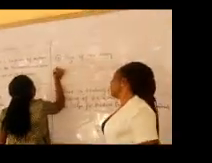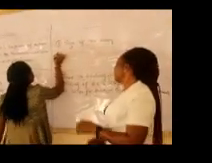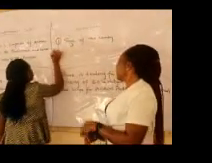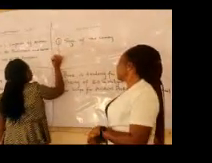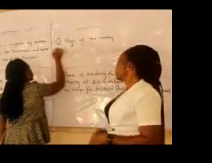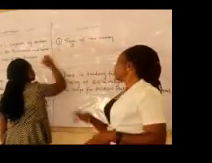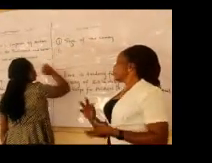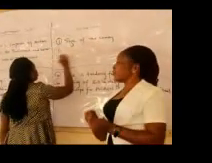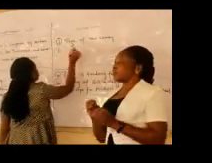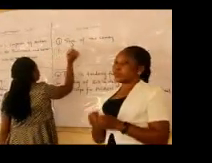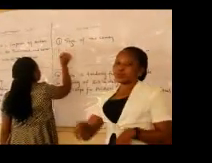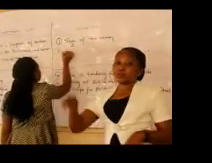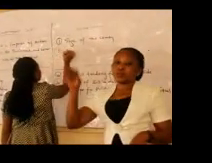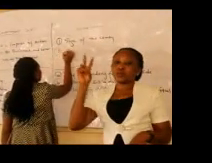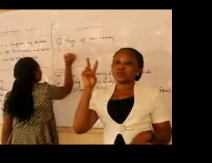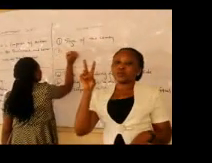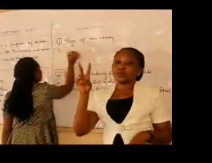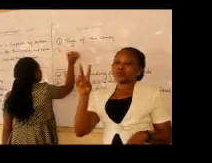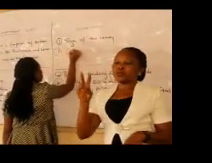2,